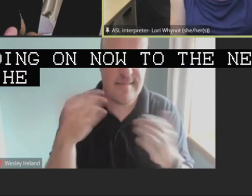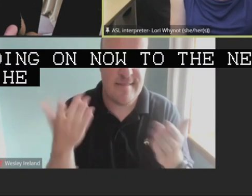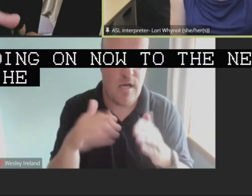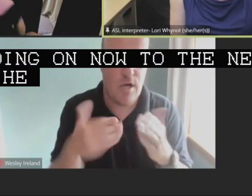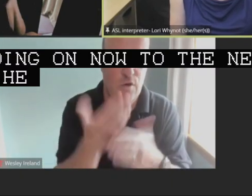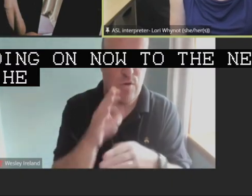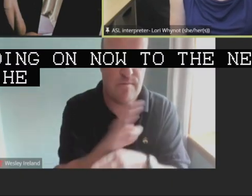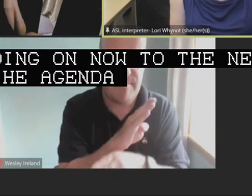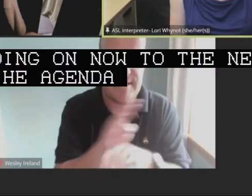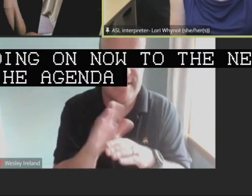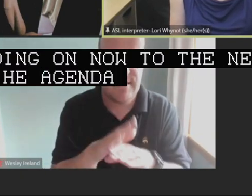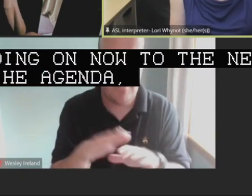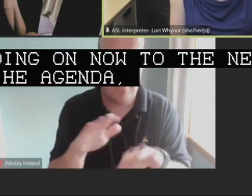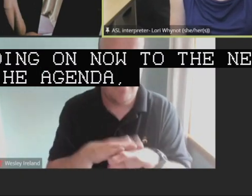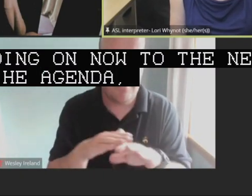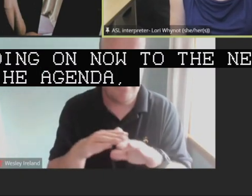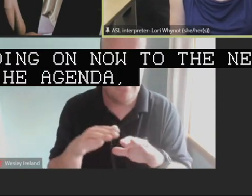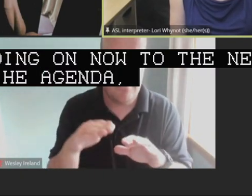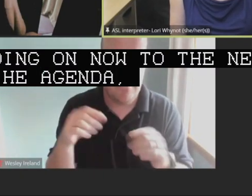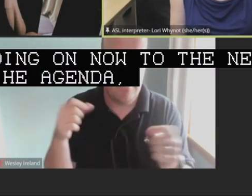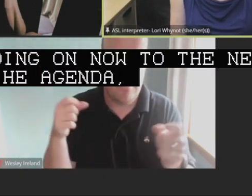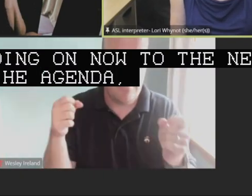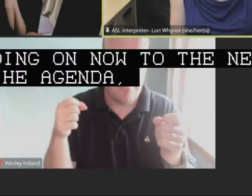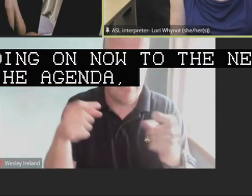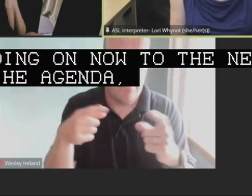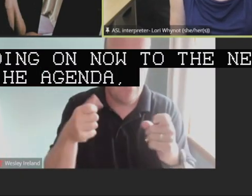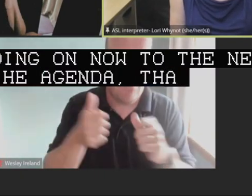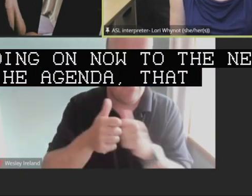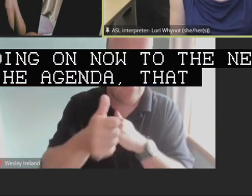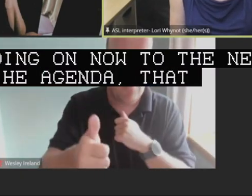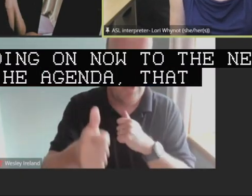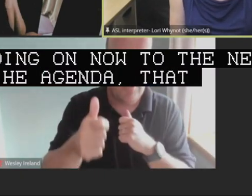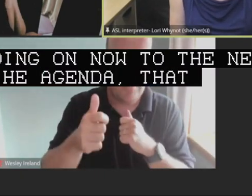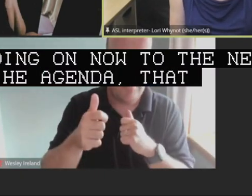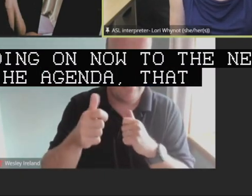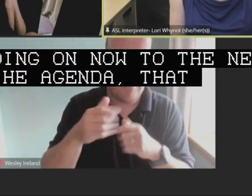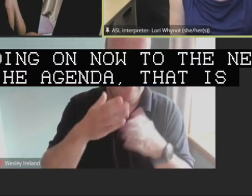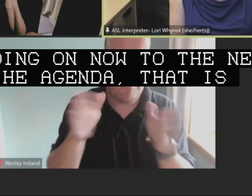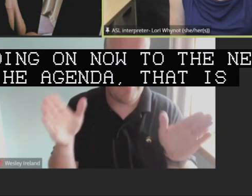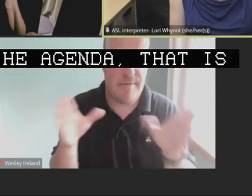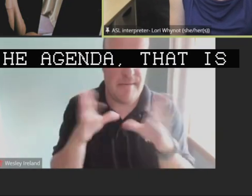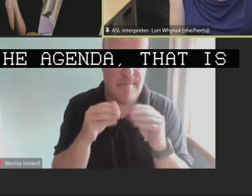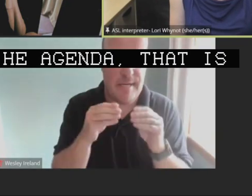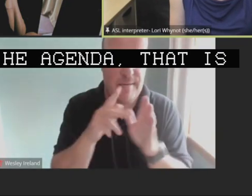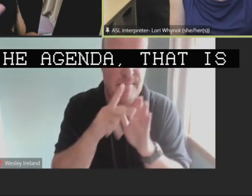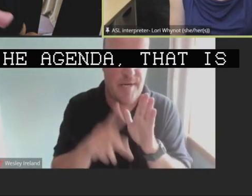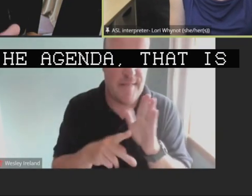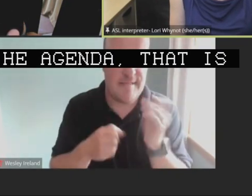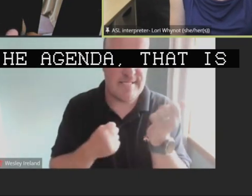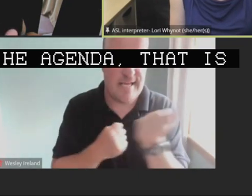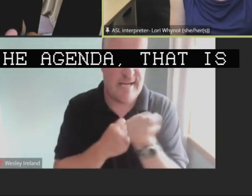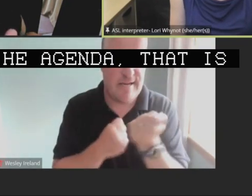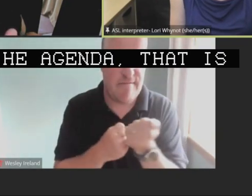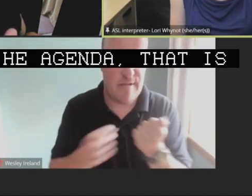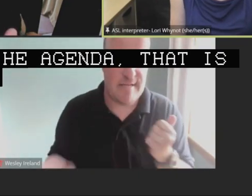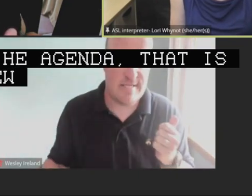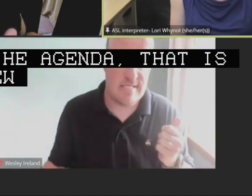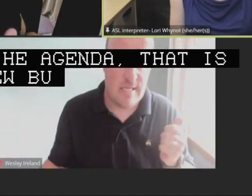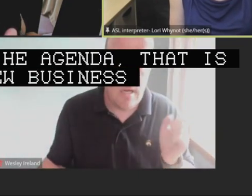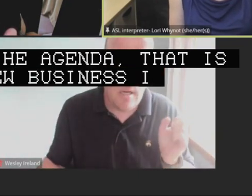And that is, of course, the under new business. I wanted to talk about the